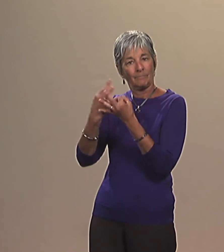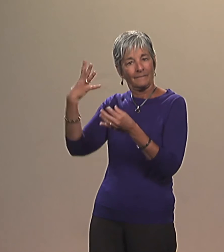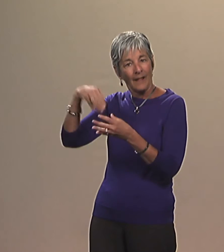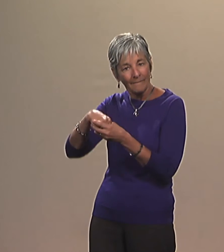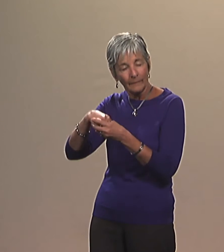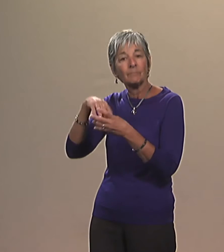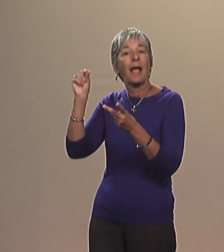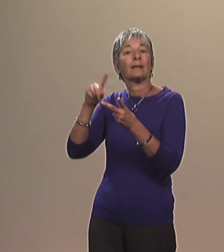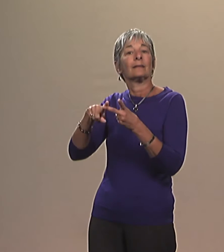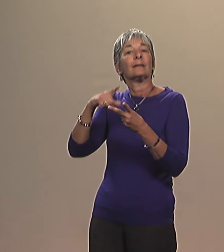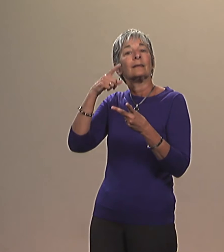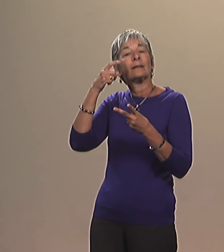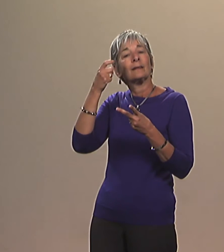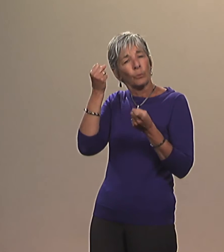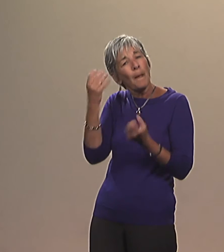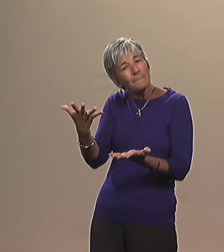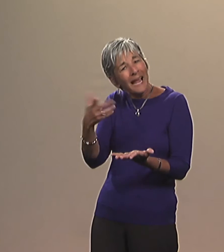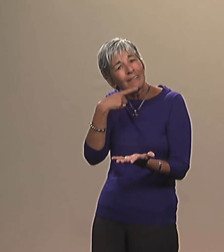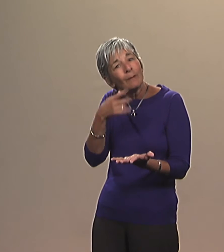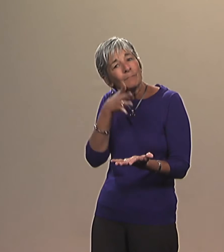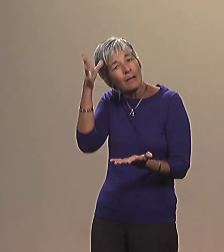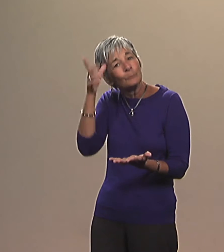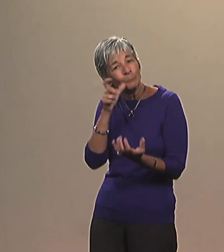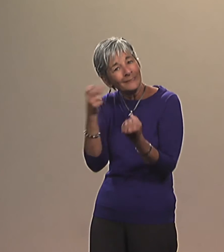So there are hearing parents who are fluent signers too.